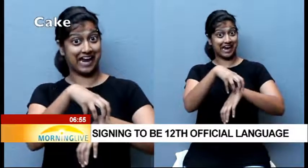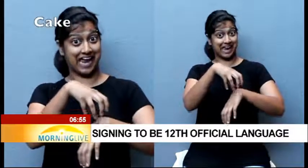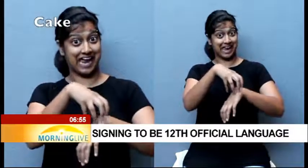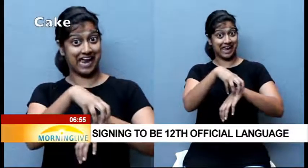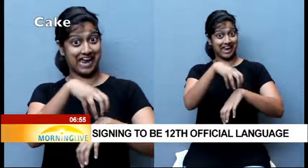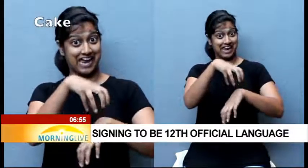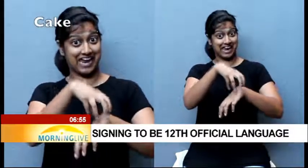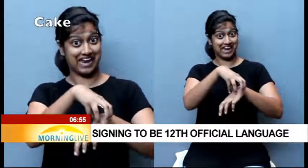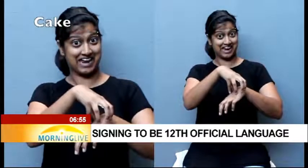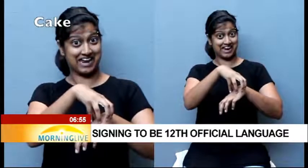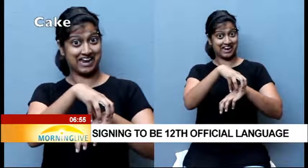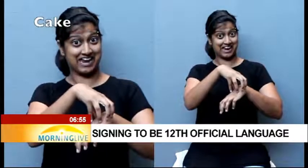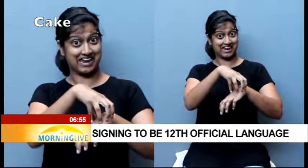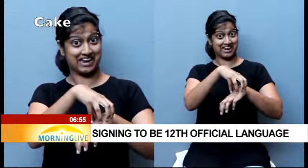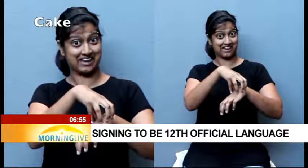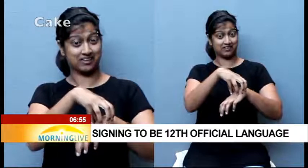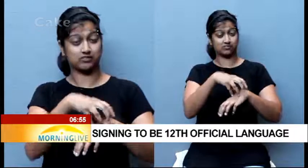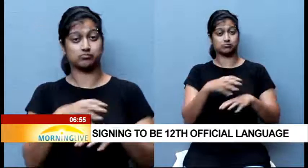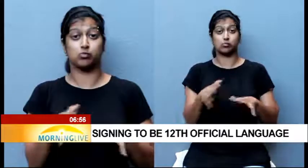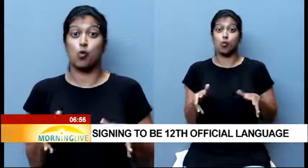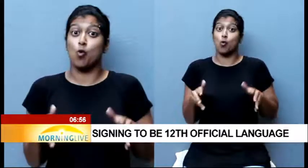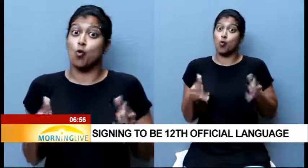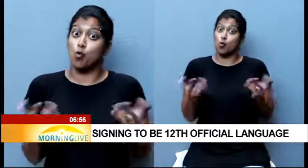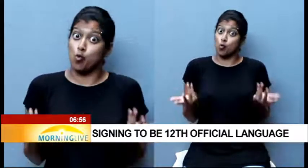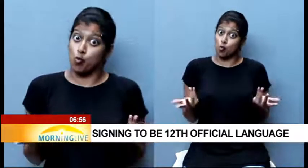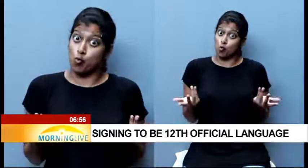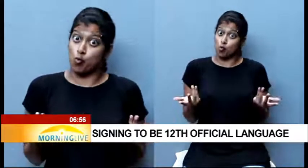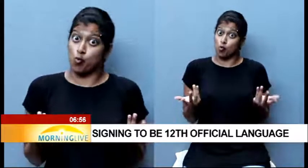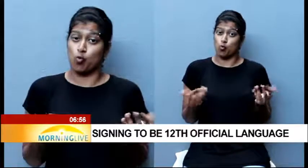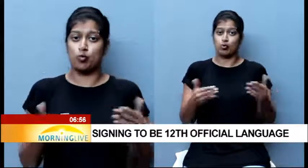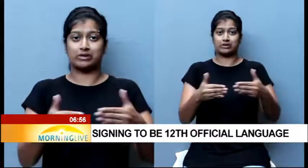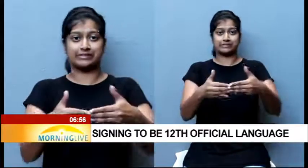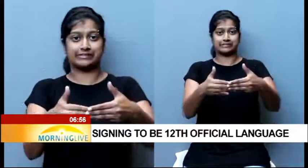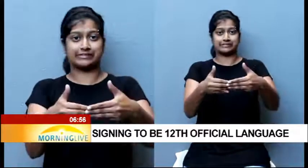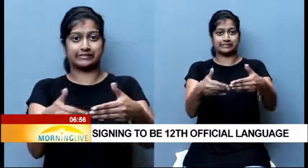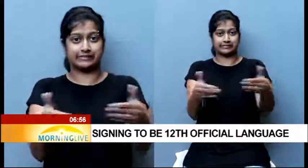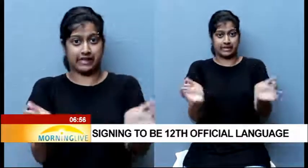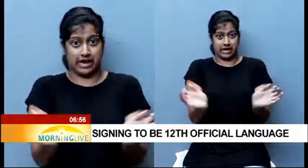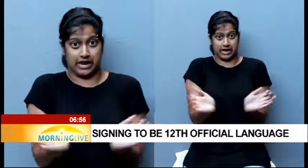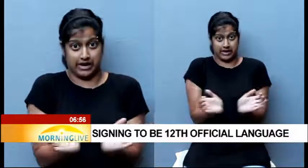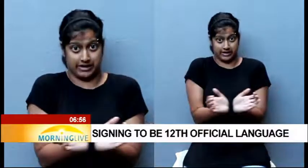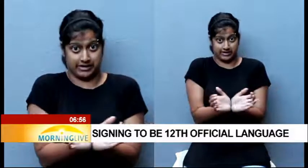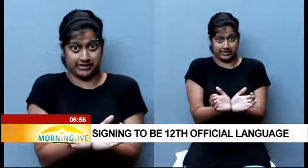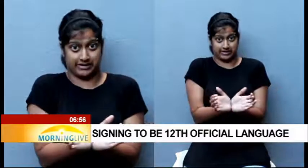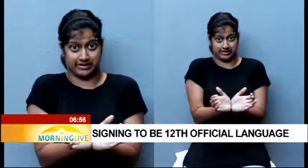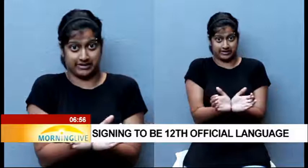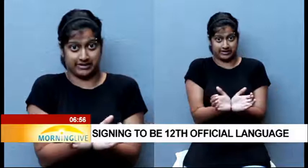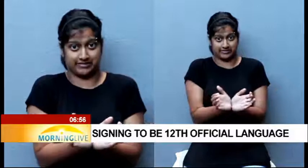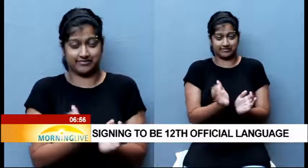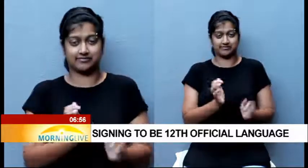you go abroad, sometimes you find that you're going to stick to the standard form, but anybody else will be able to understand you as you speak. Yeah. In